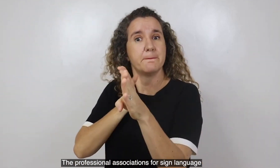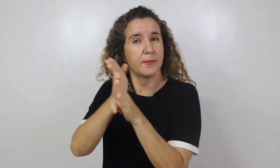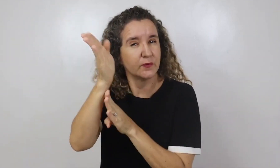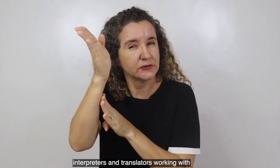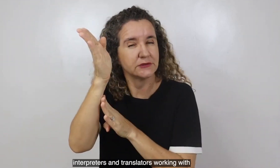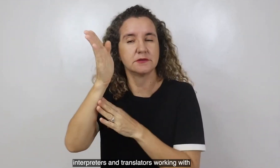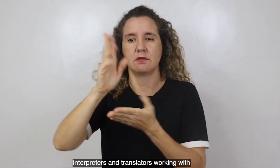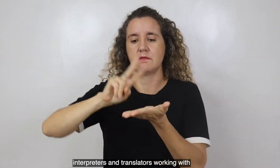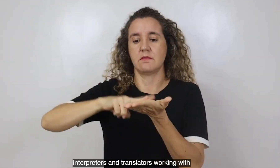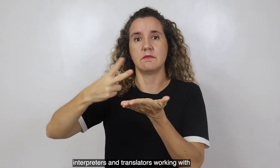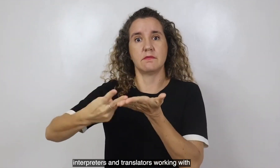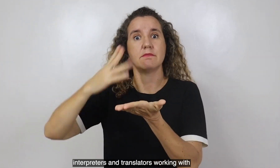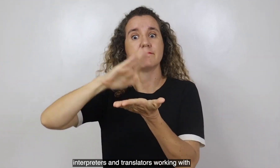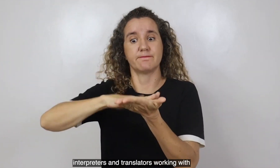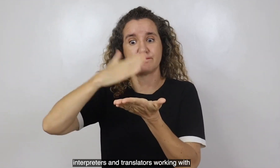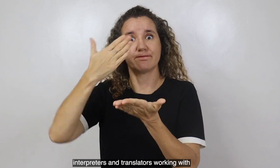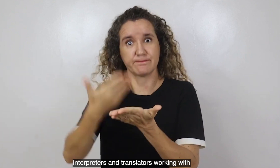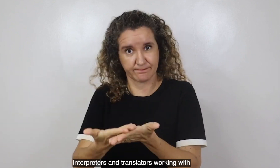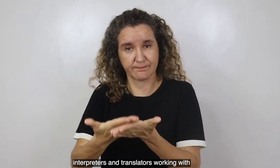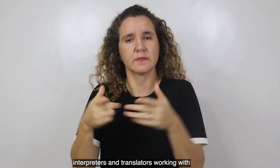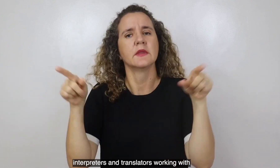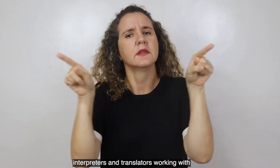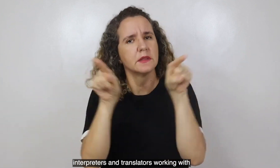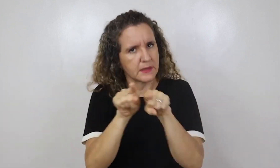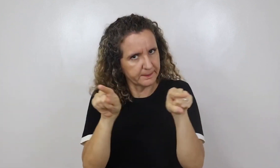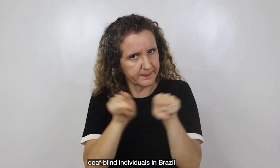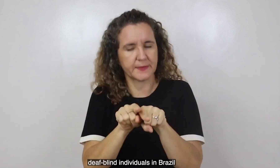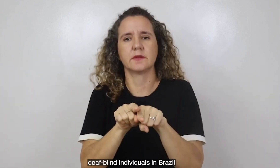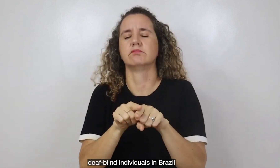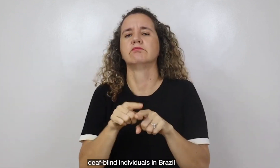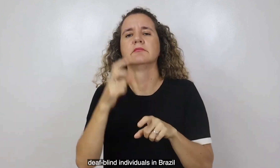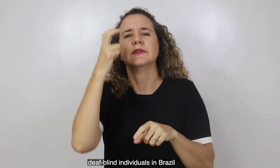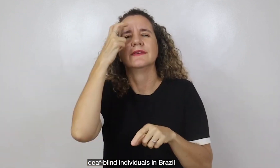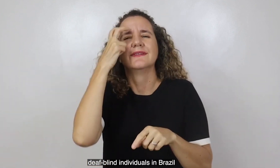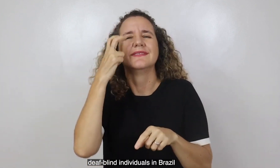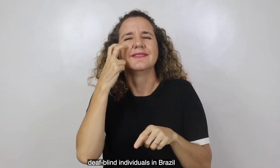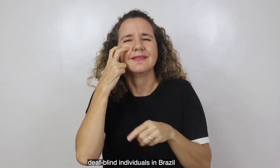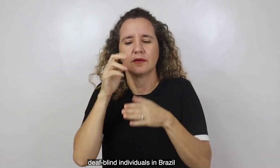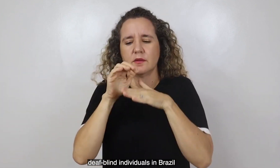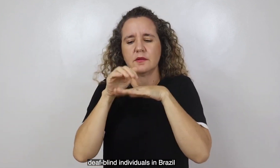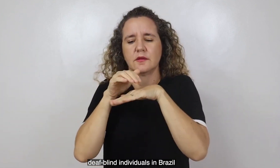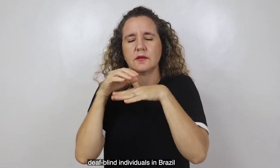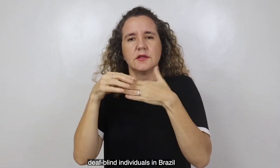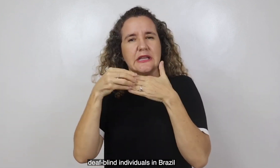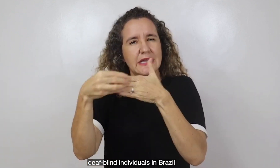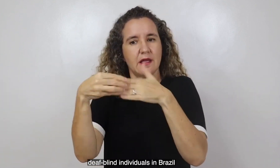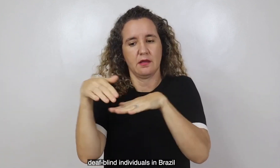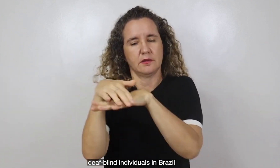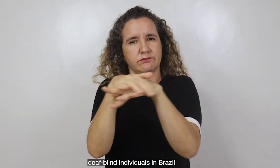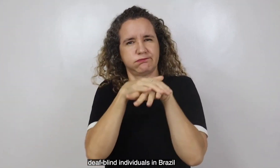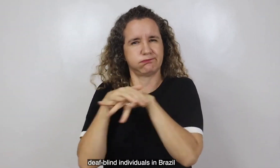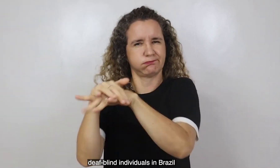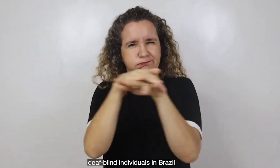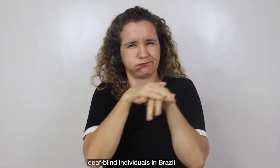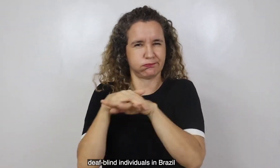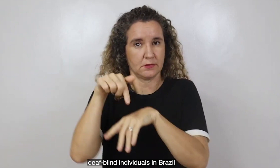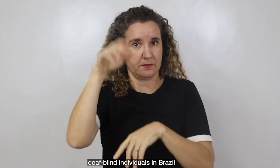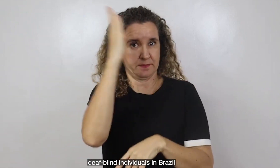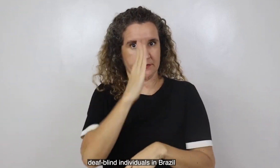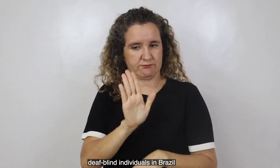for sign language interpreters and translators working with deafblind individuals in Brazil also need to recognize the